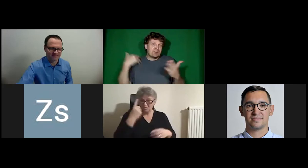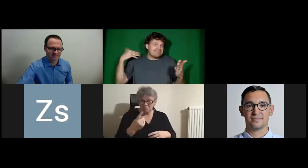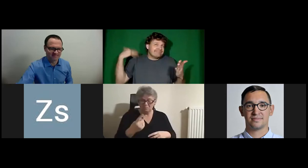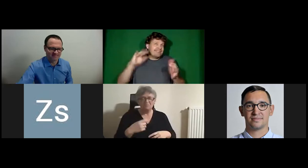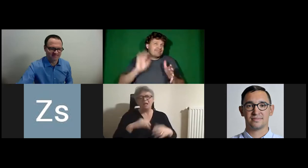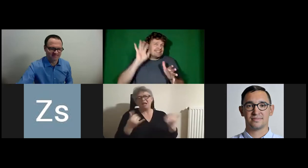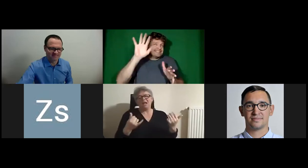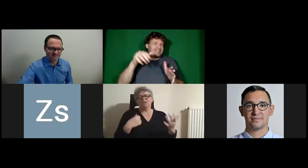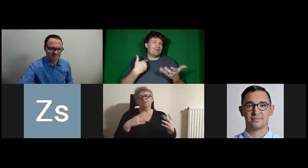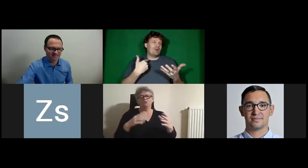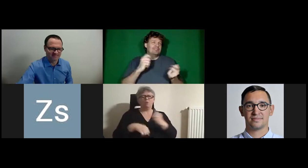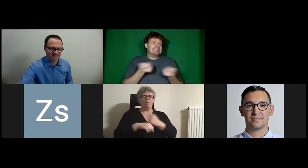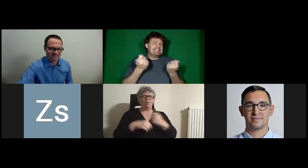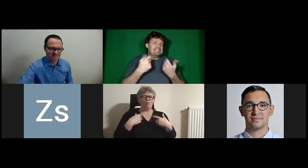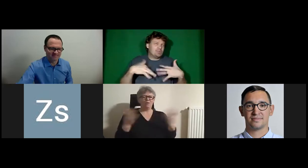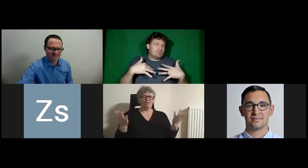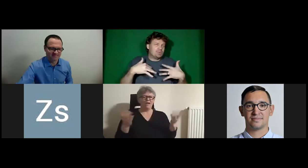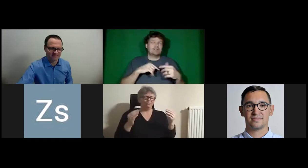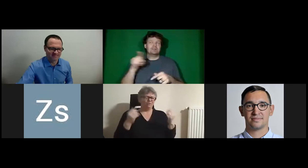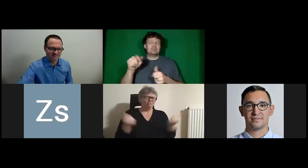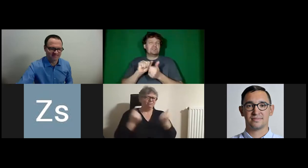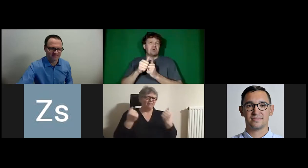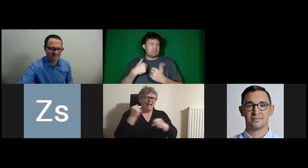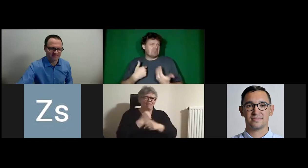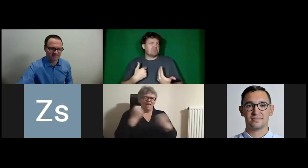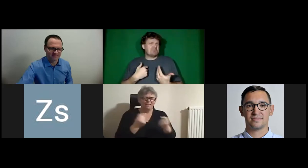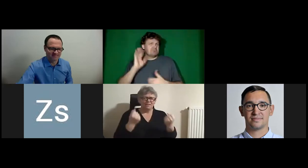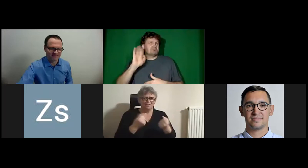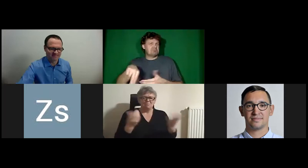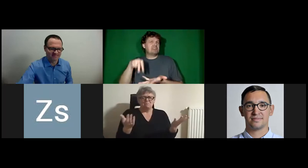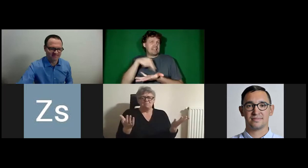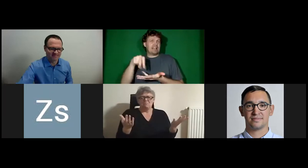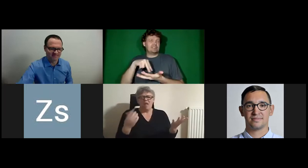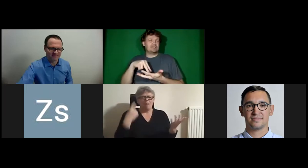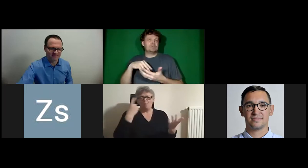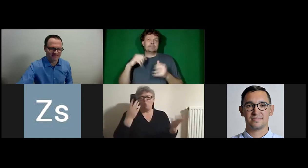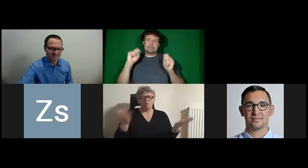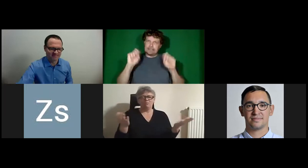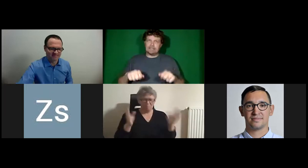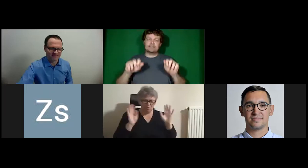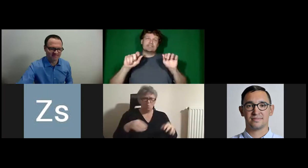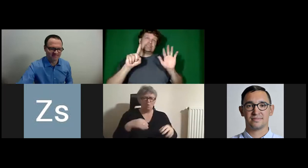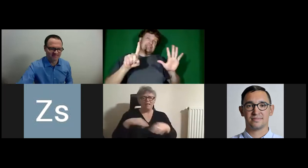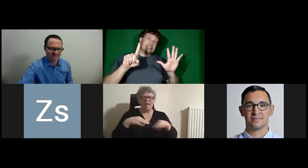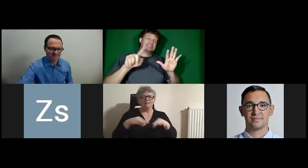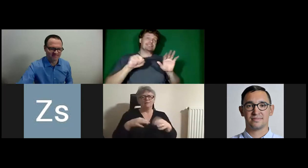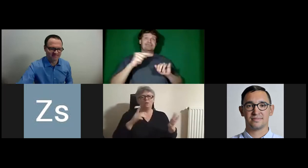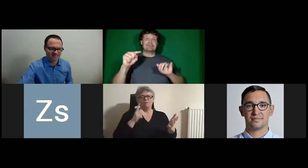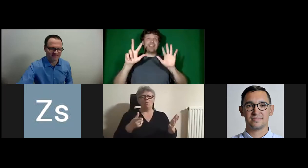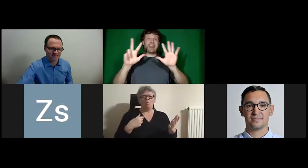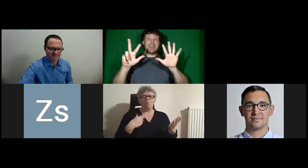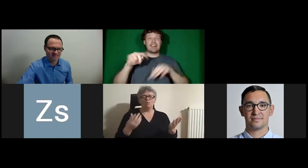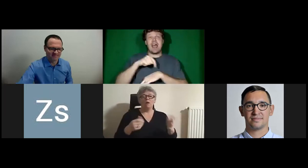said, okay. She said, really, are you willing to do that? I said, sure. I've been a professional basketball player. I'm used to training. I could